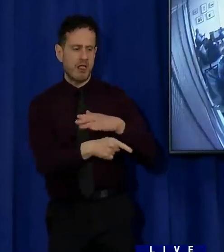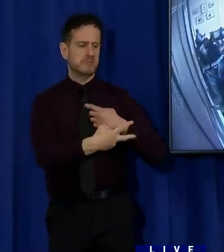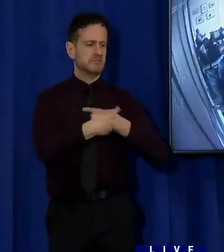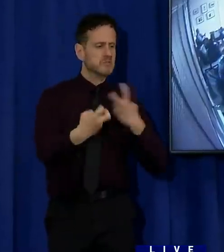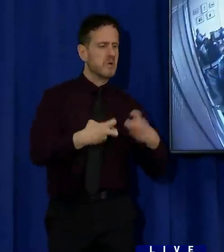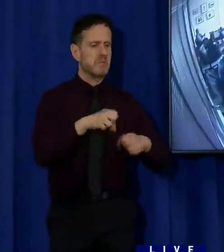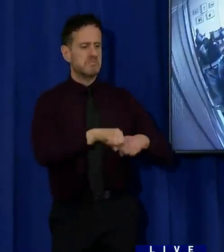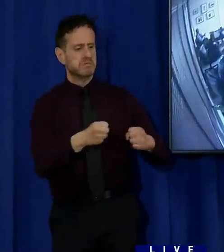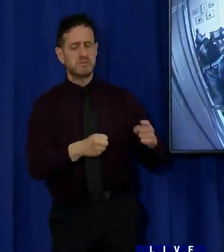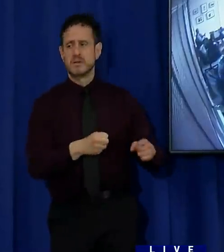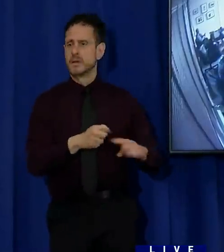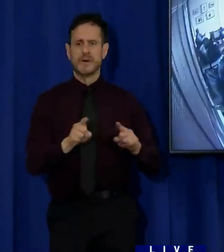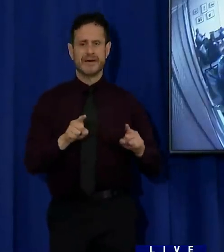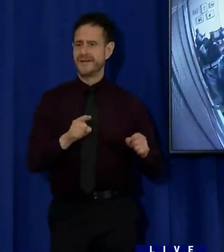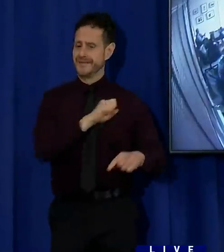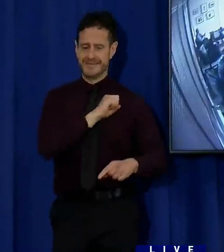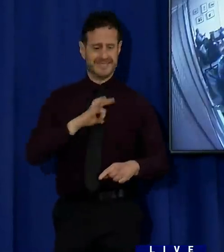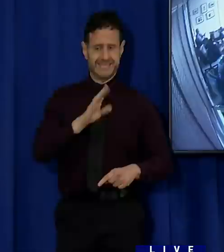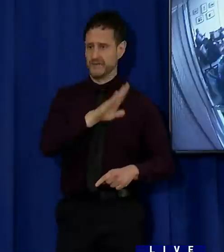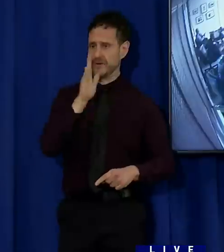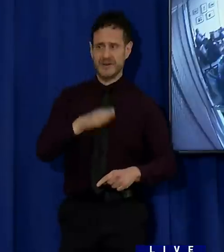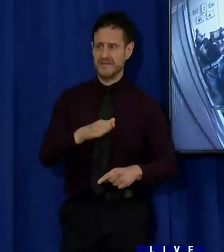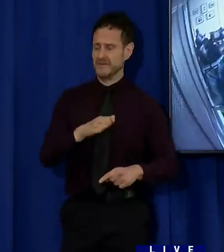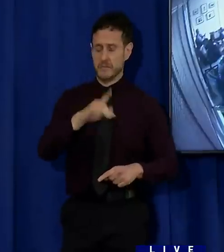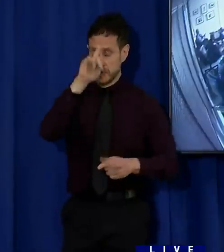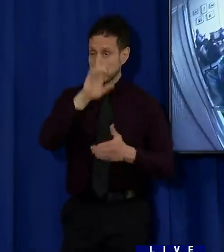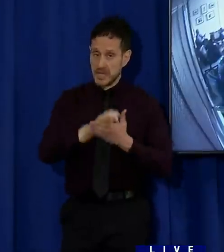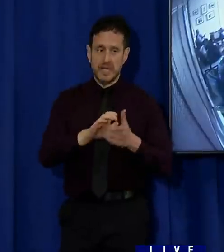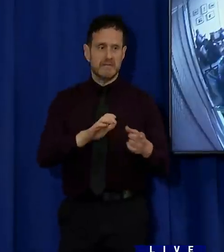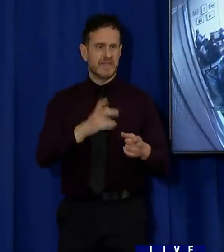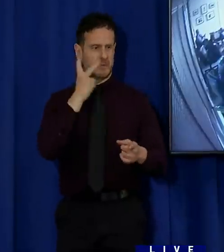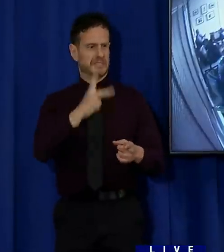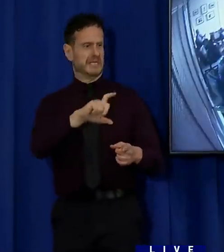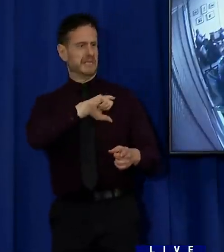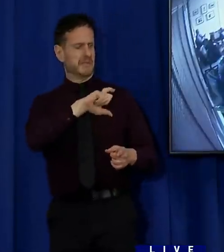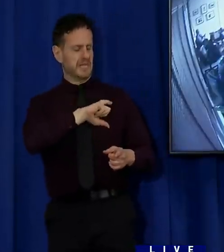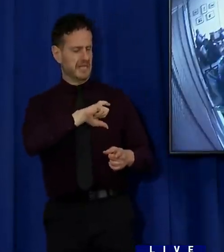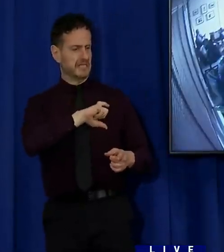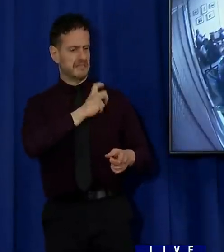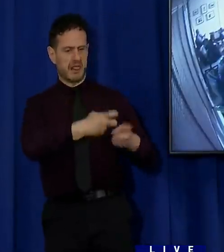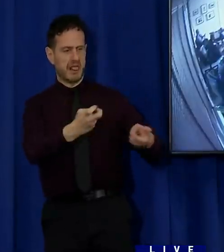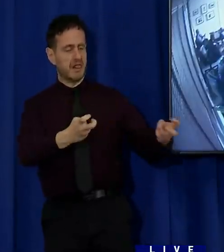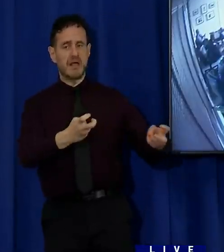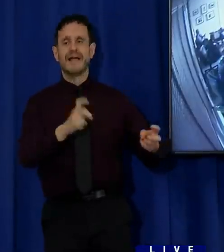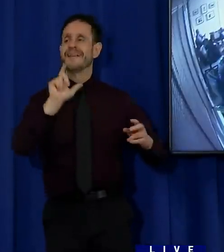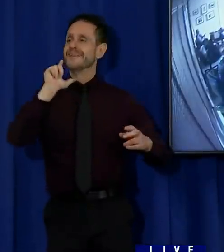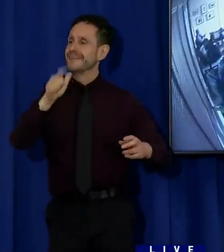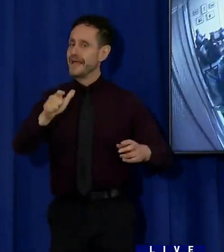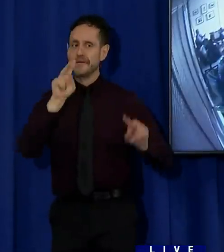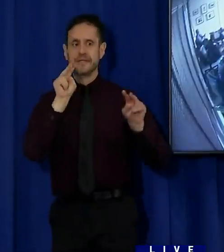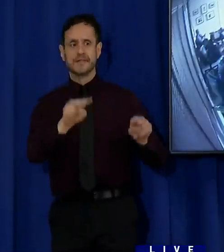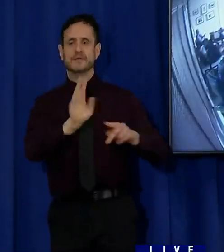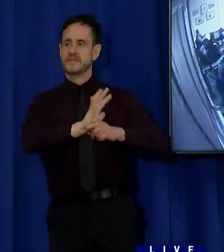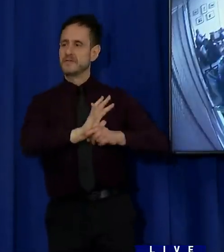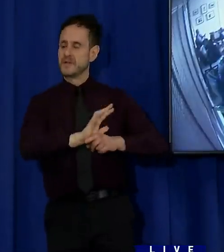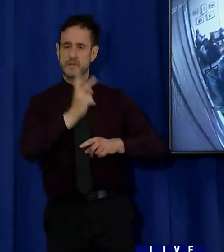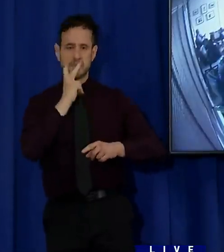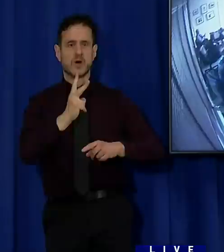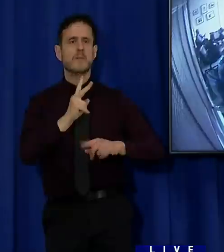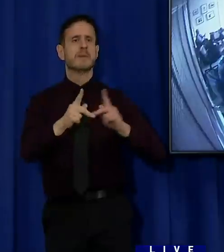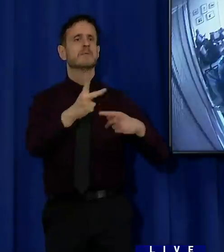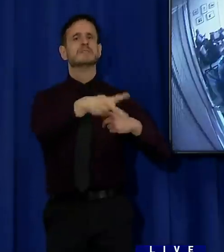course never would have conceived what they ended up seeing. And then when they did look at the video and saw the